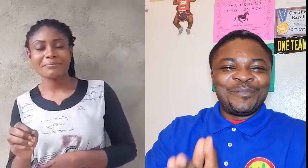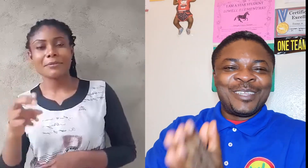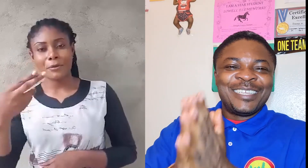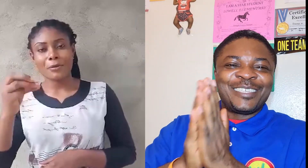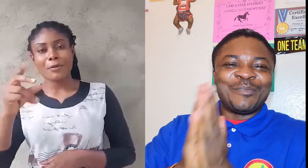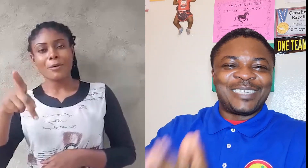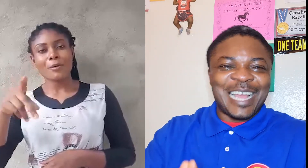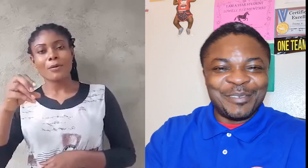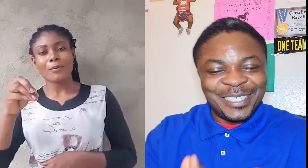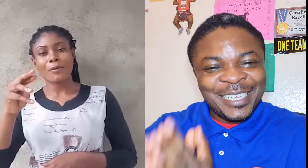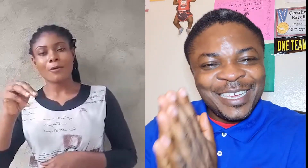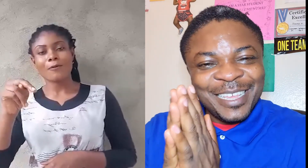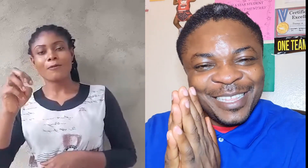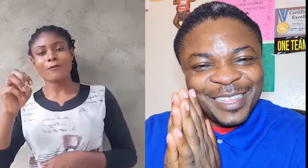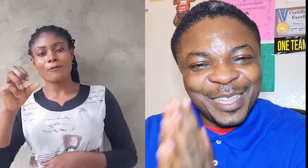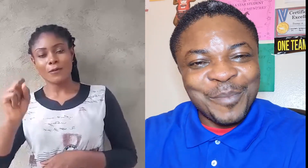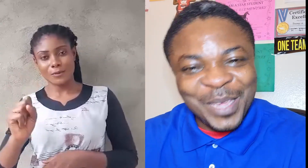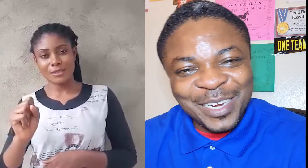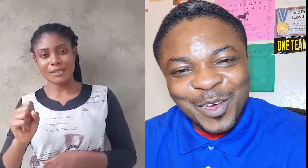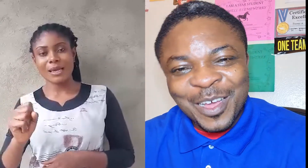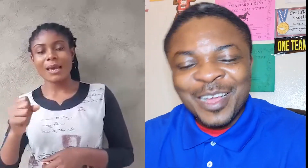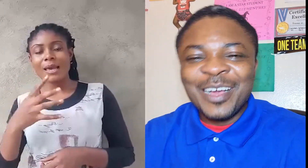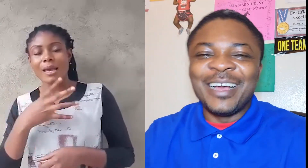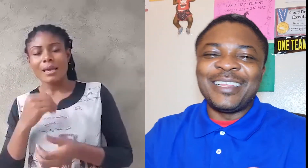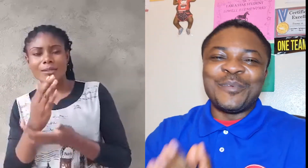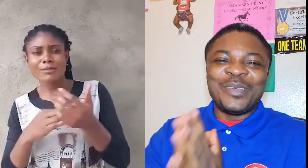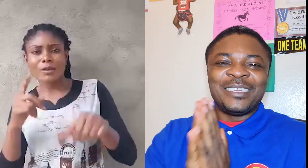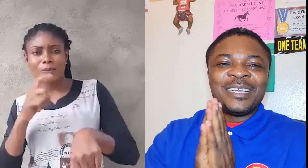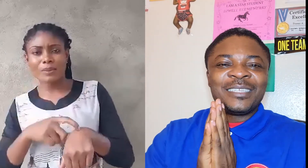and sometimes they mean